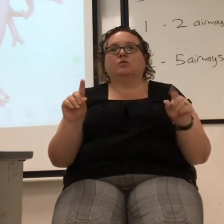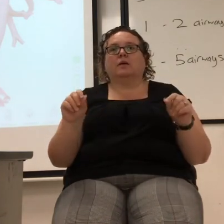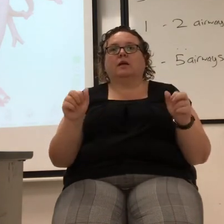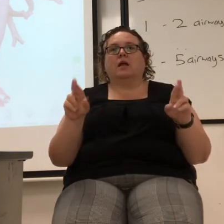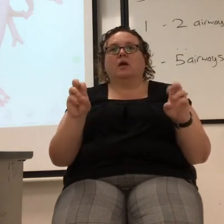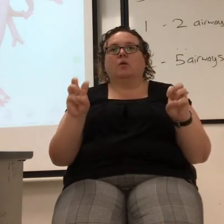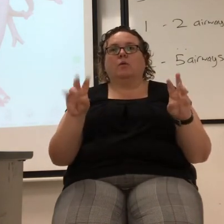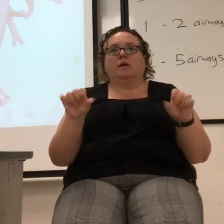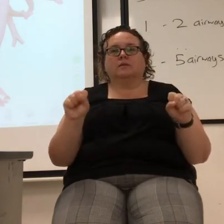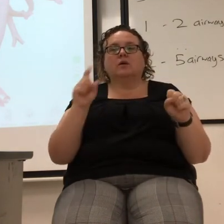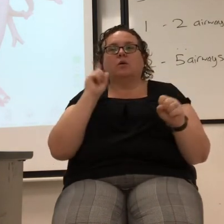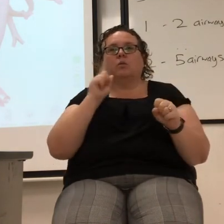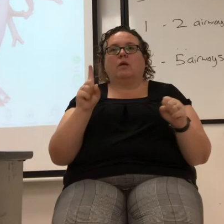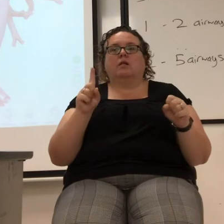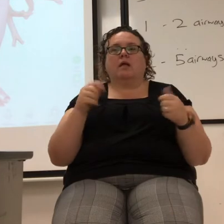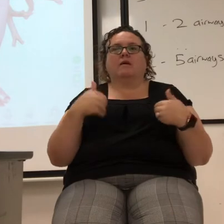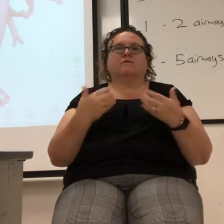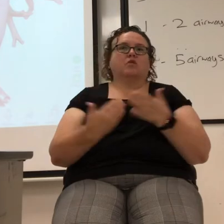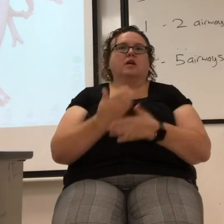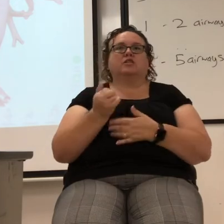to a segment of a lobe.